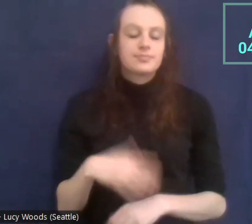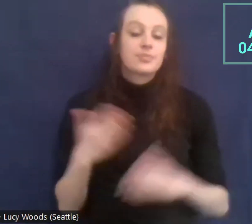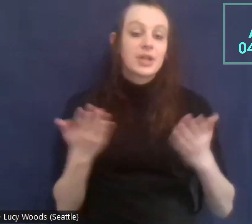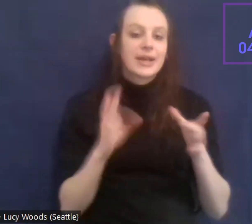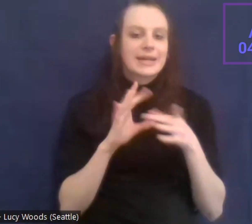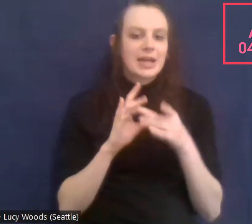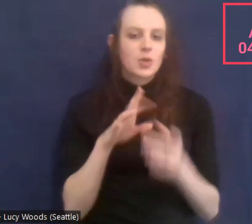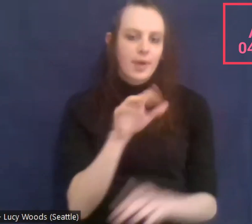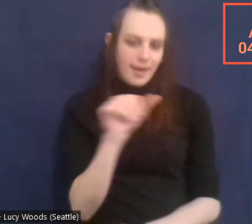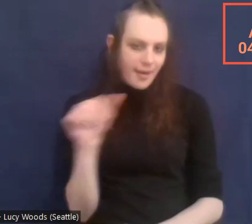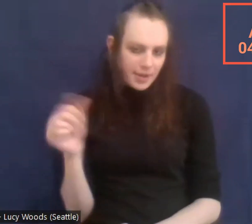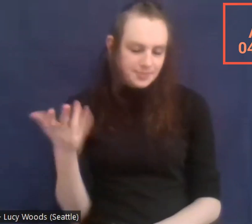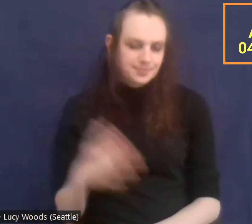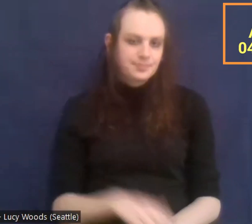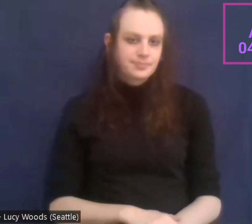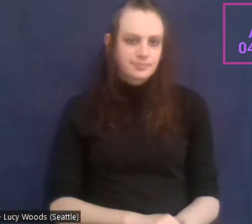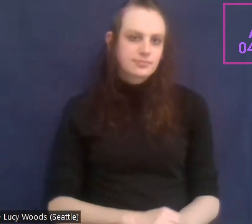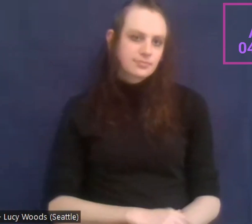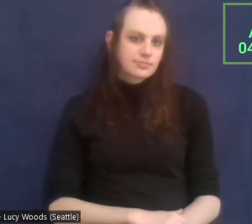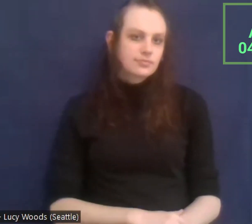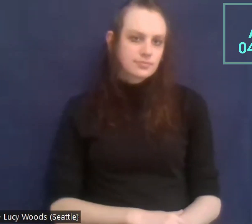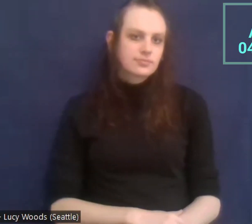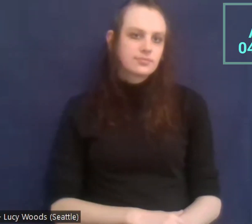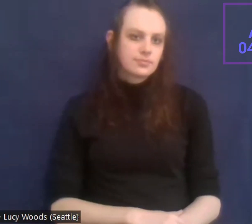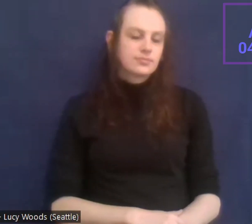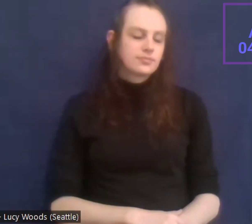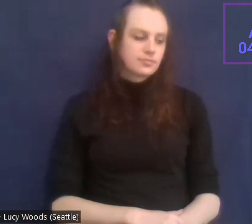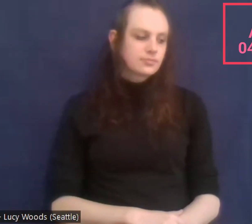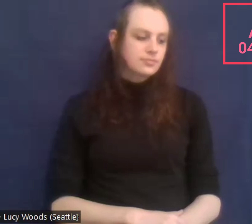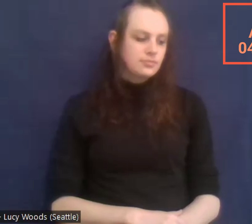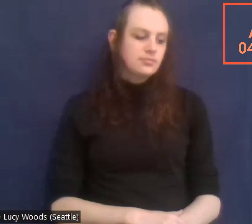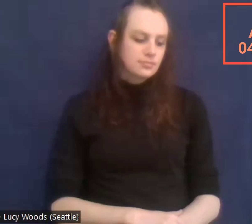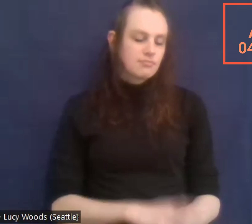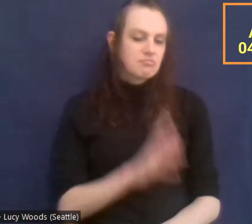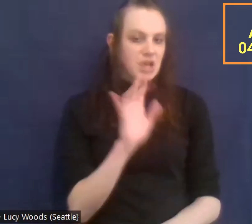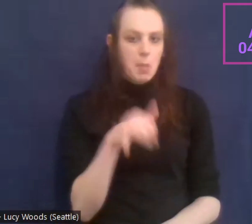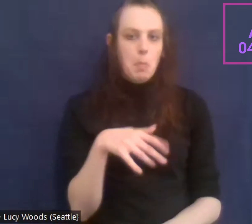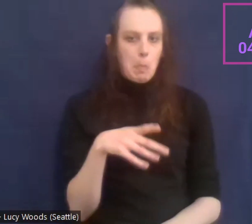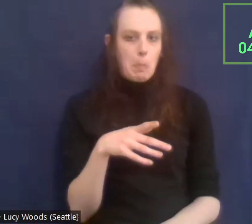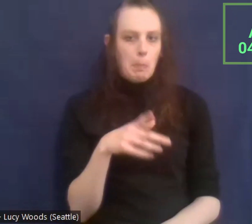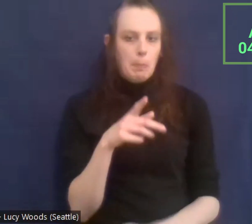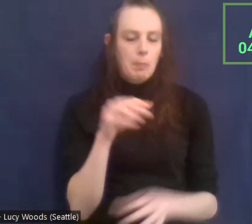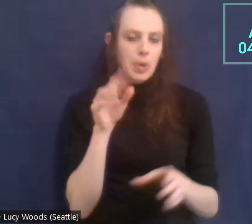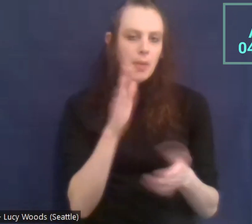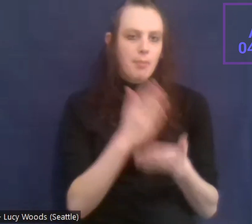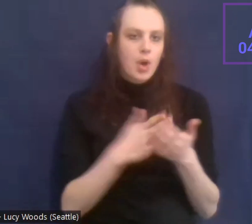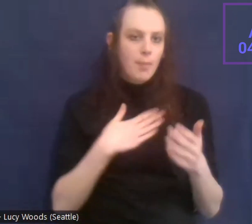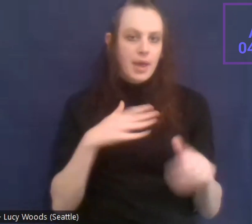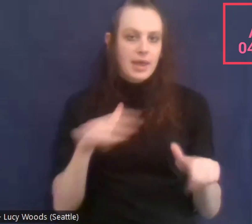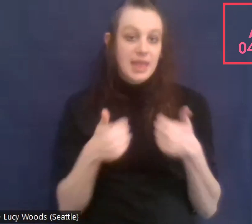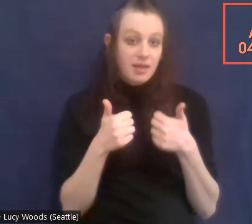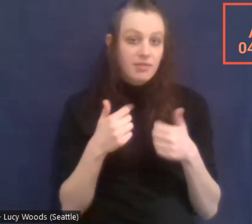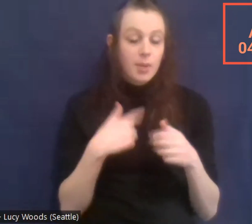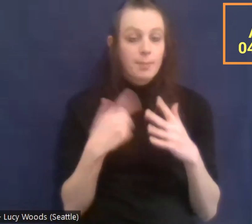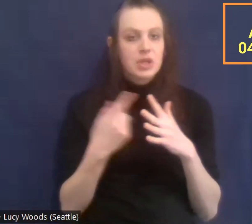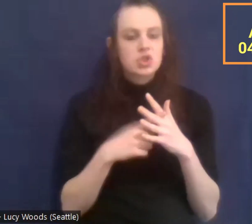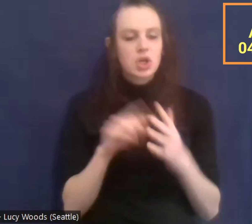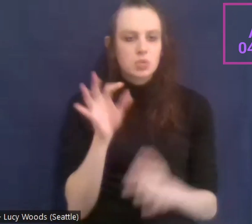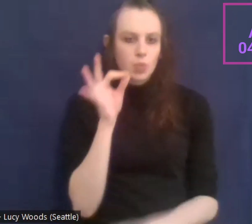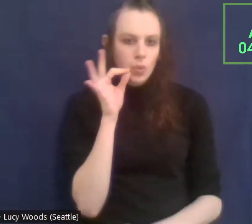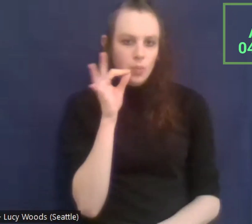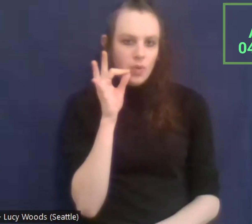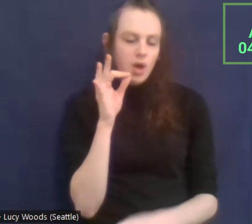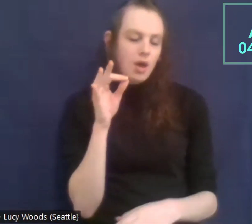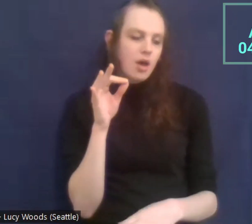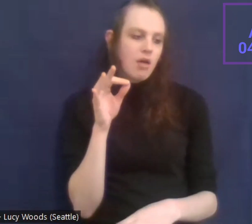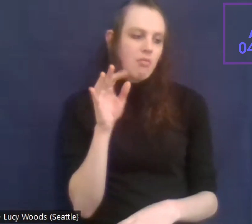So um, you know that all that stuff exists. I began smoking pot like in late middle